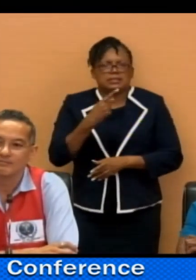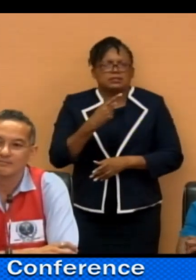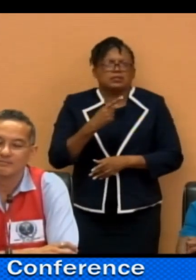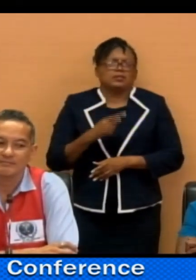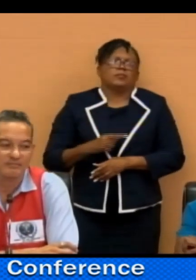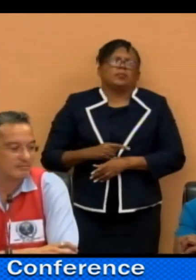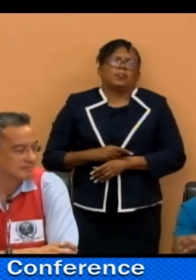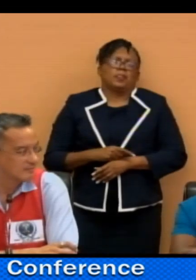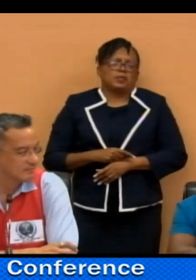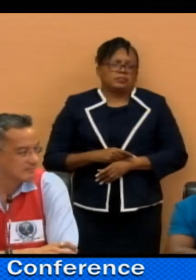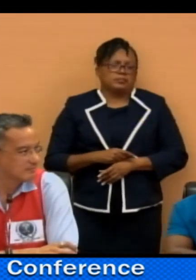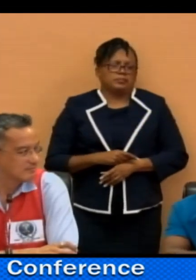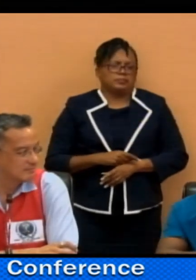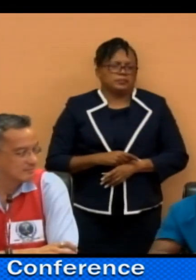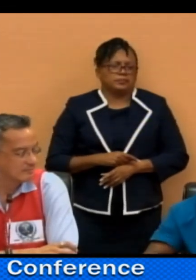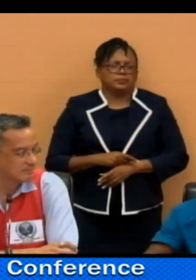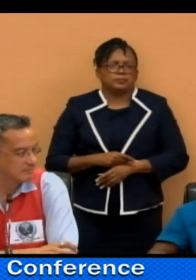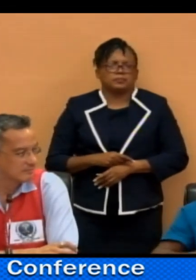of cure.